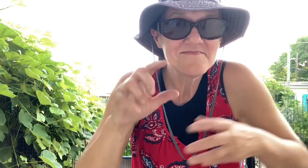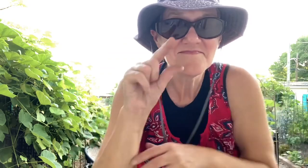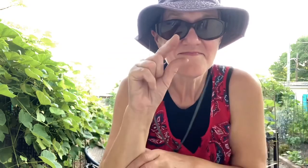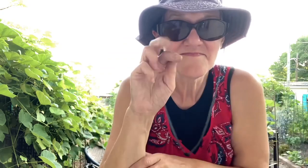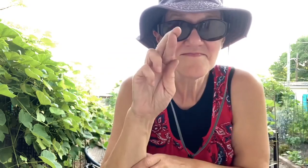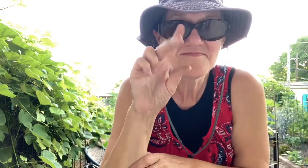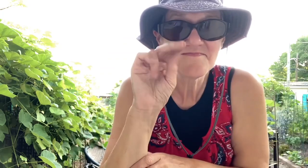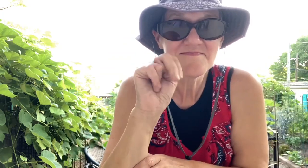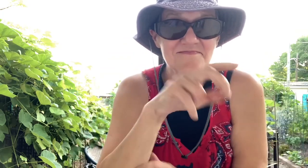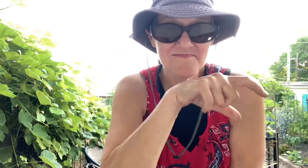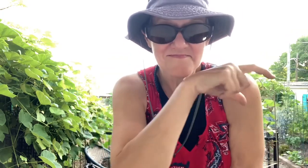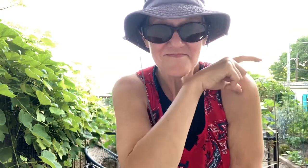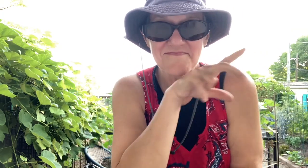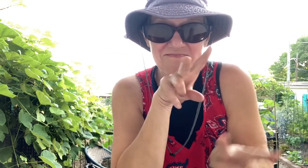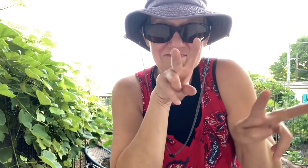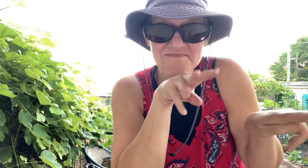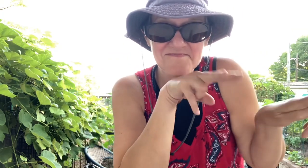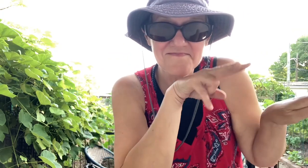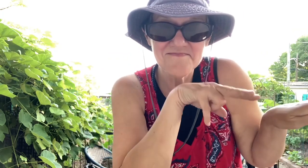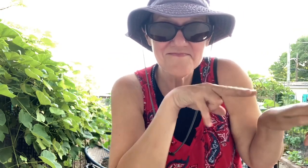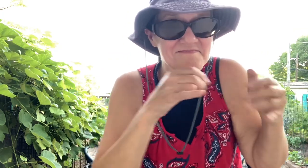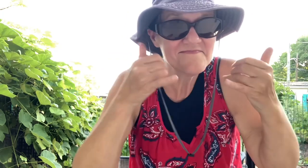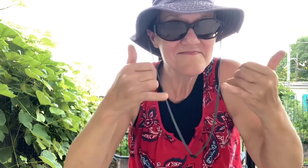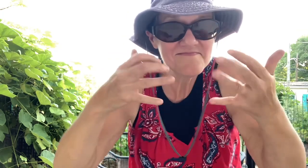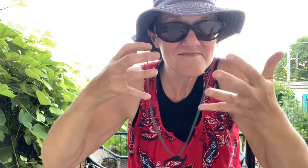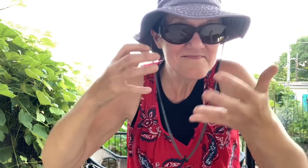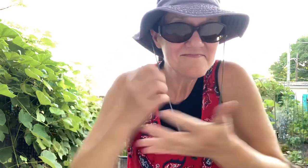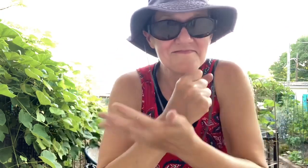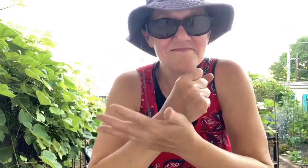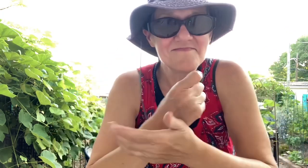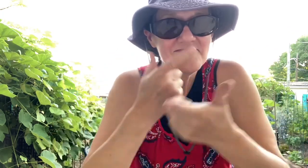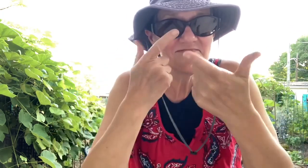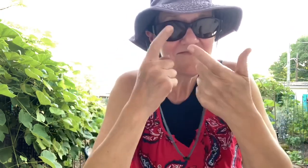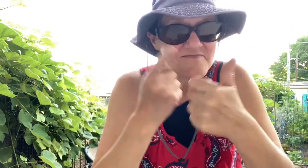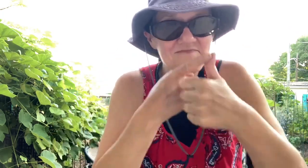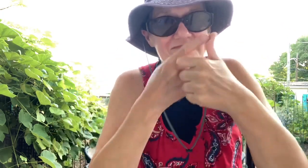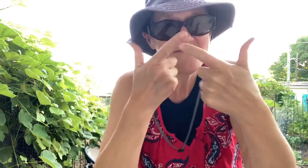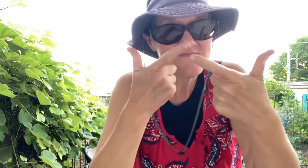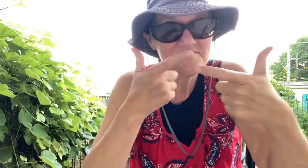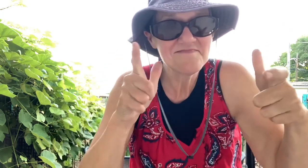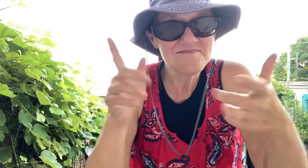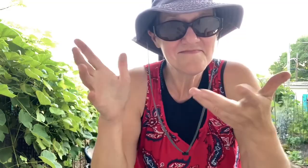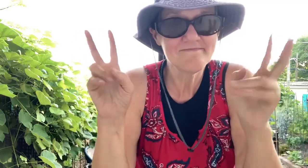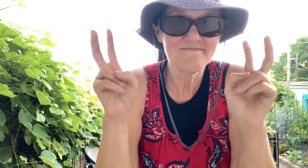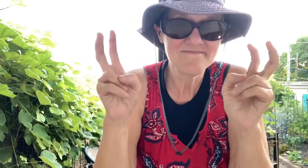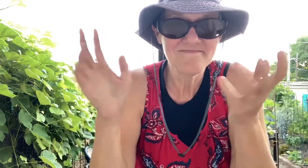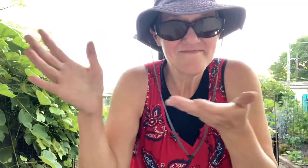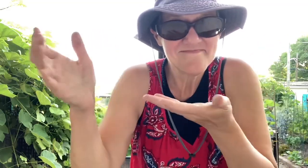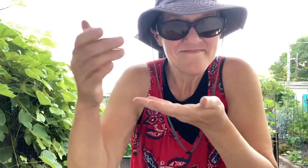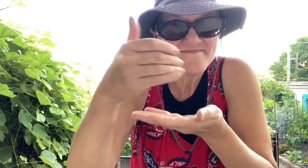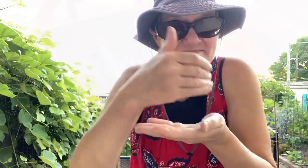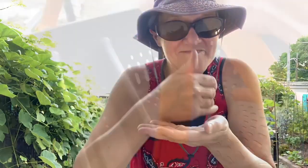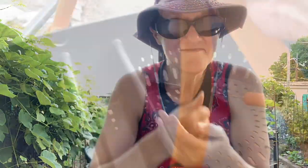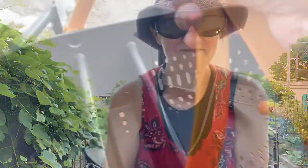Just finished part 3 of our garden tour, so let's go ahead and have our first